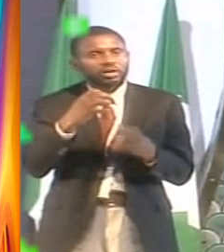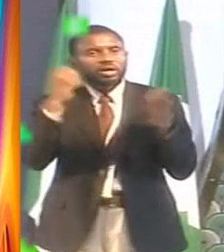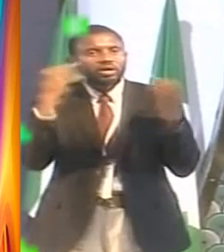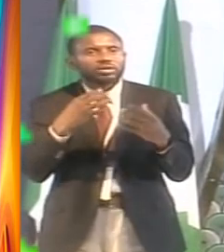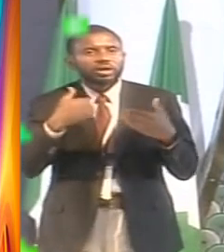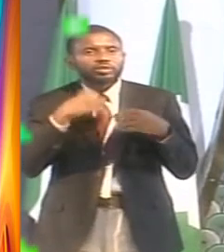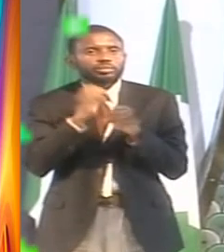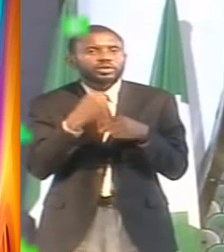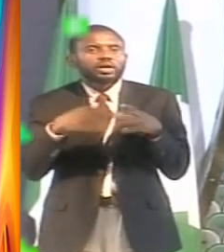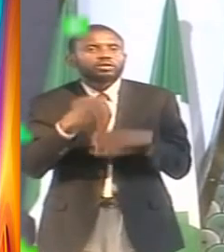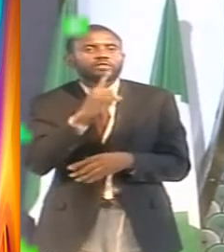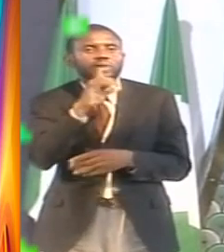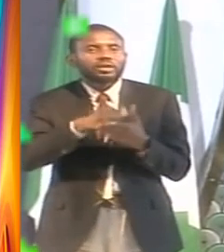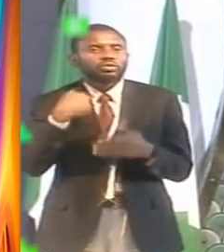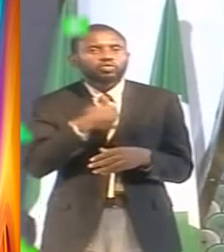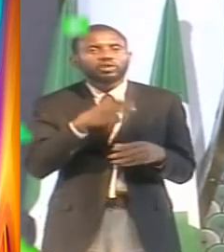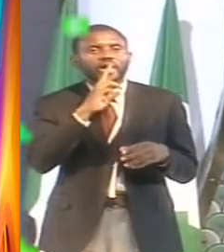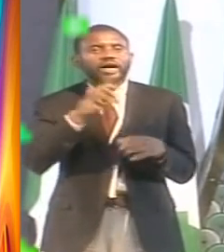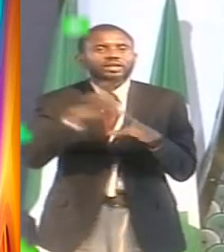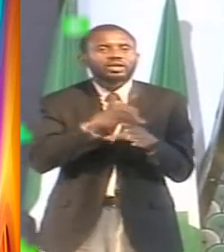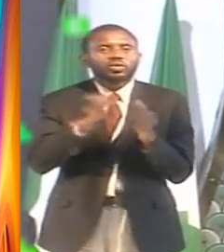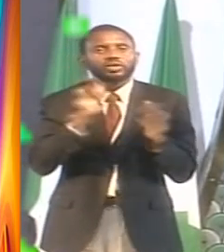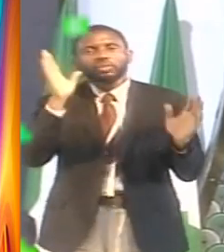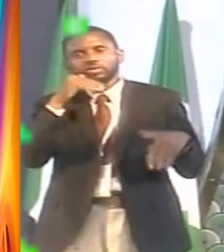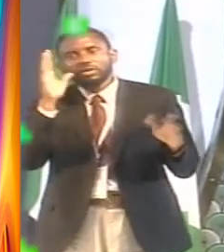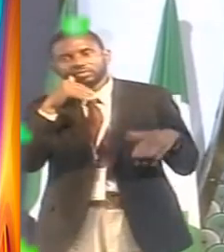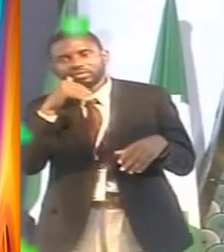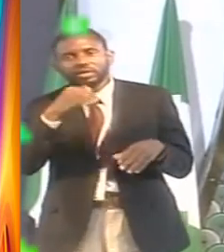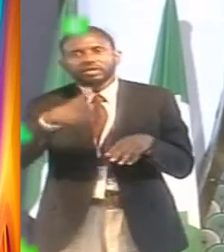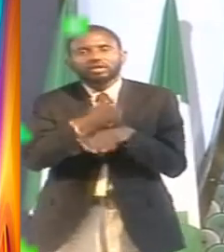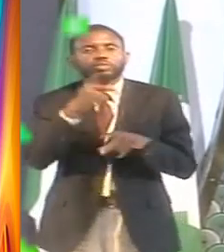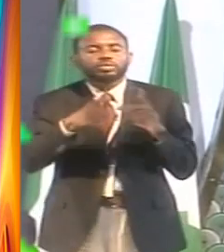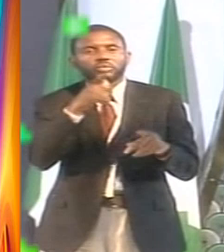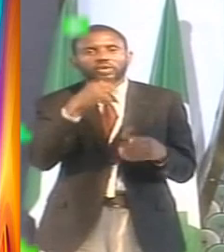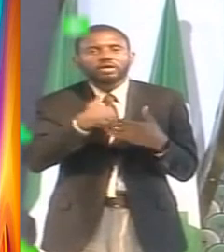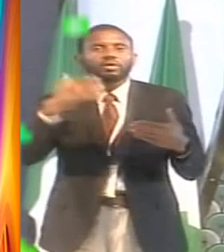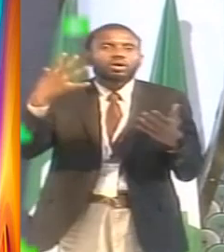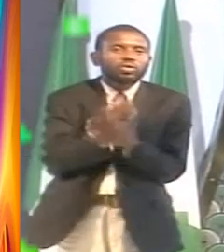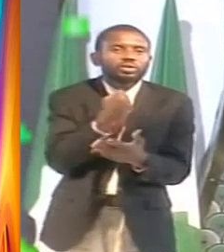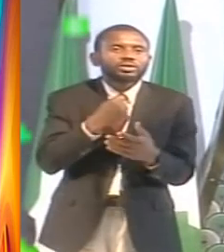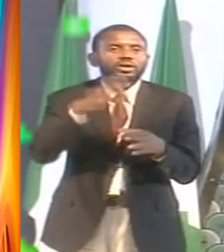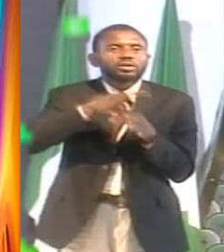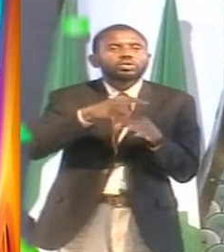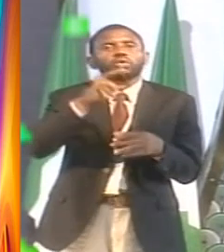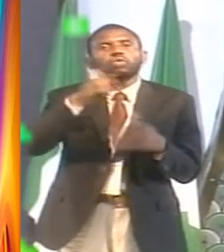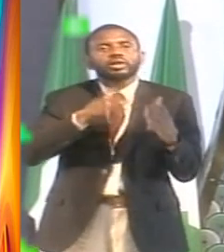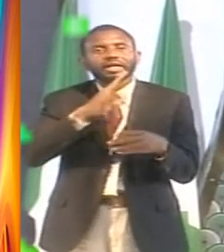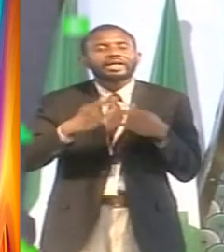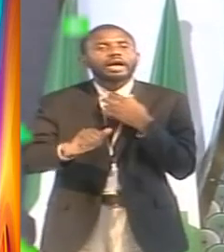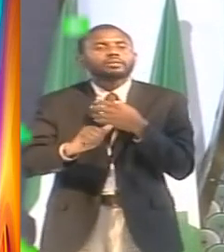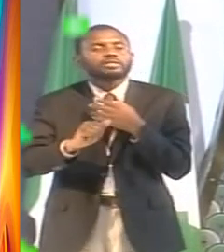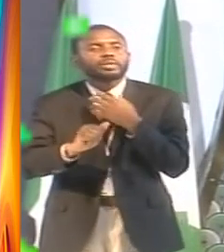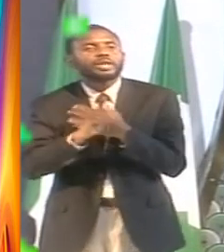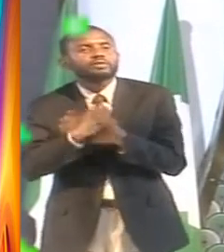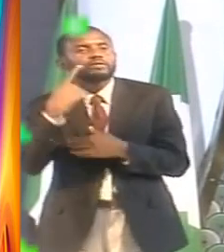that we are dealing with a Muslim set of people who have won the elections. What are the implications of this for Nigeria?